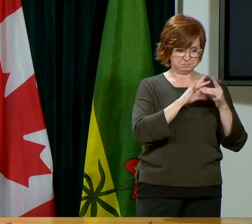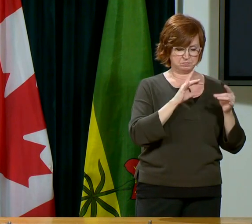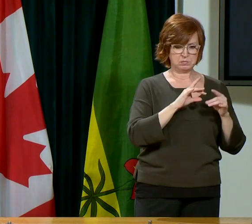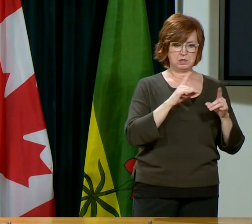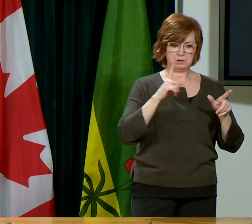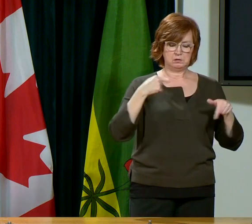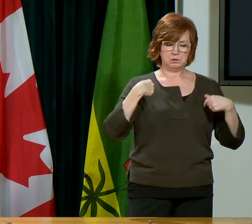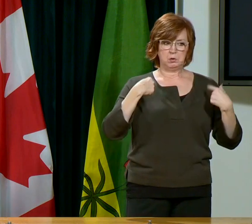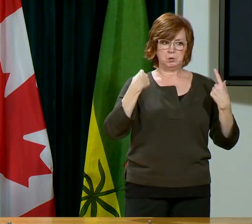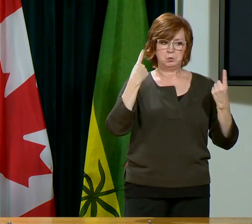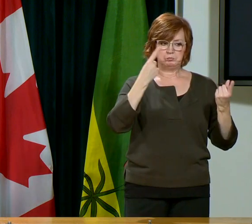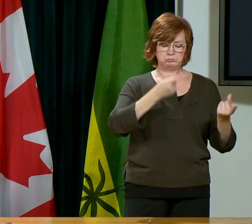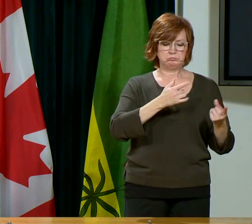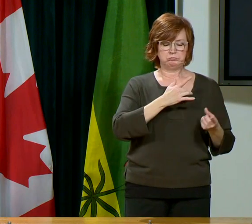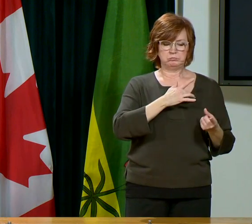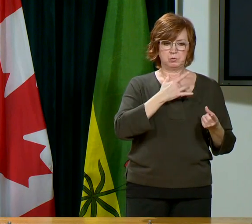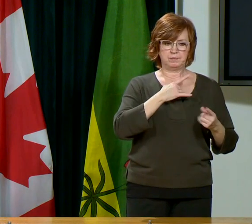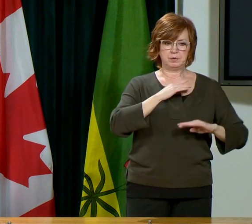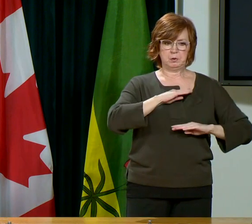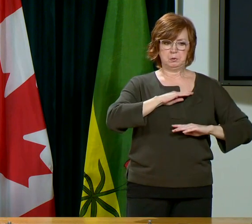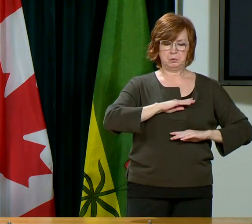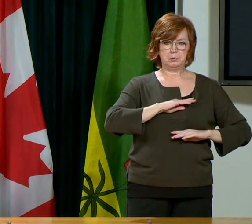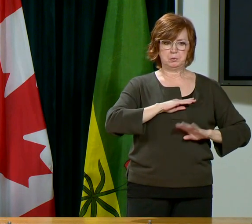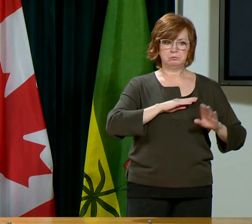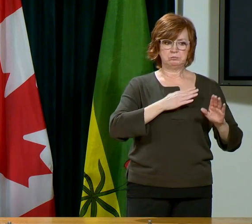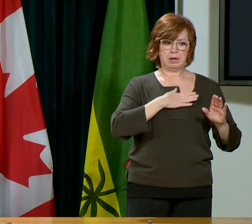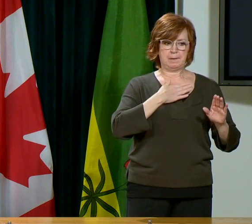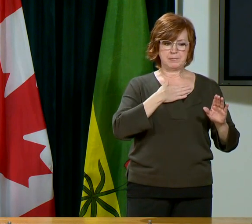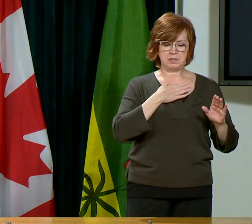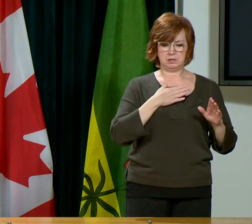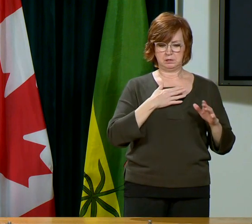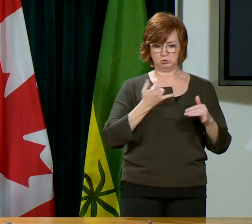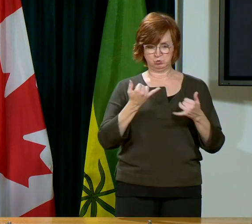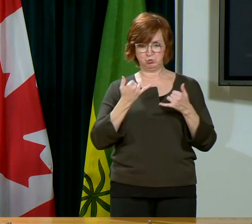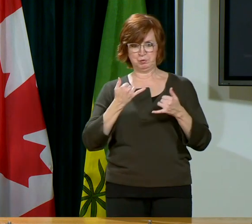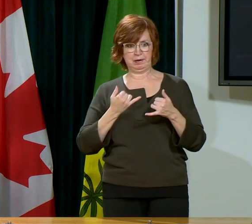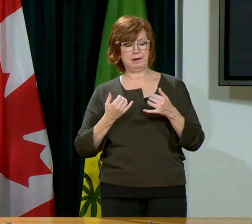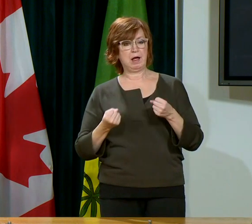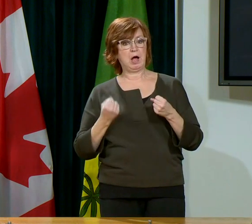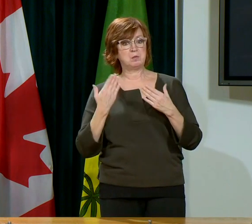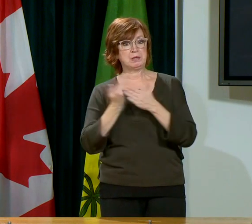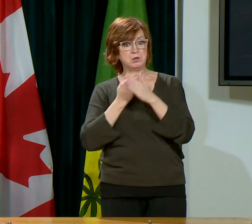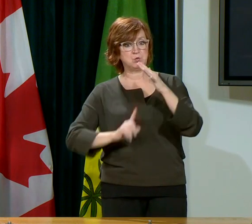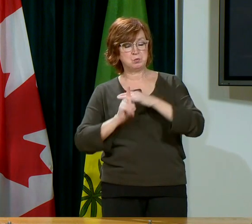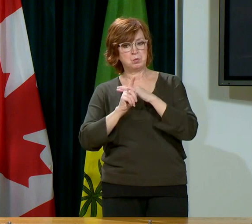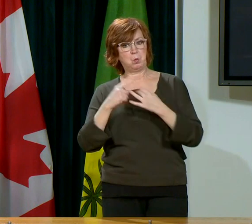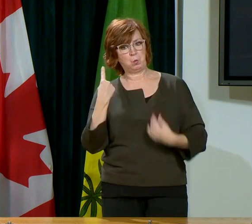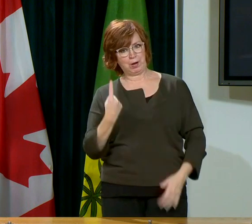going. So as, for example, today there's one new confirmed case and